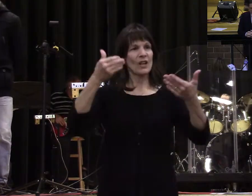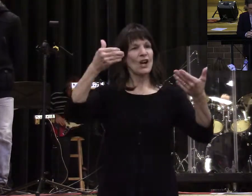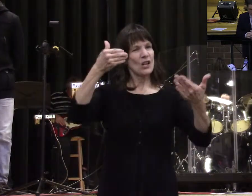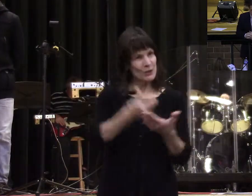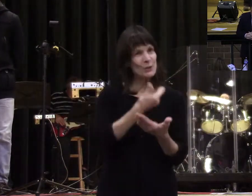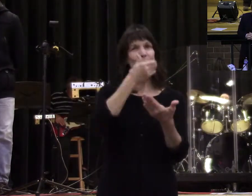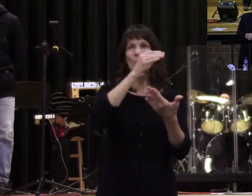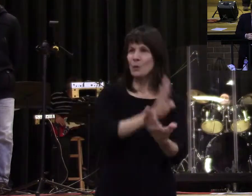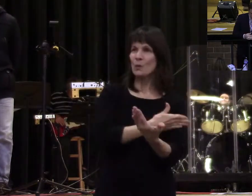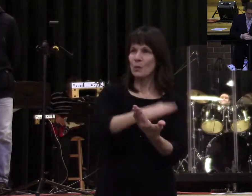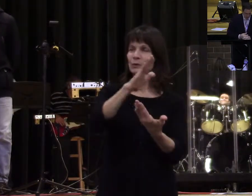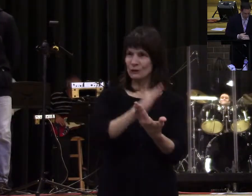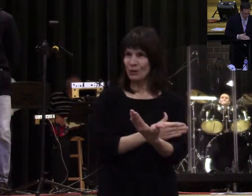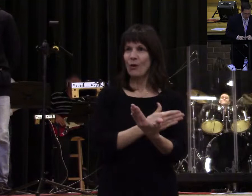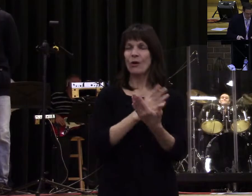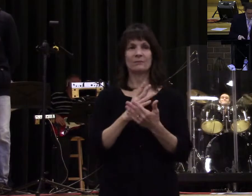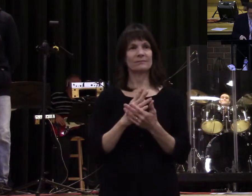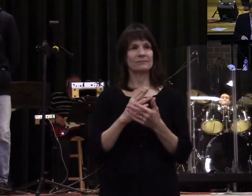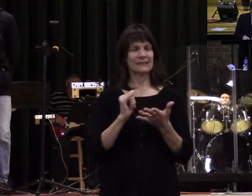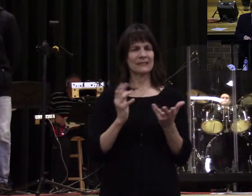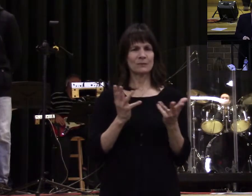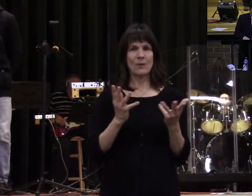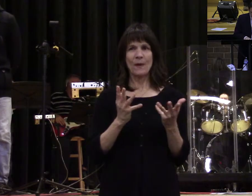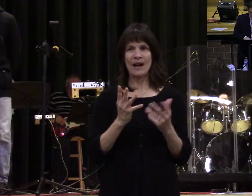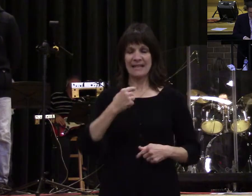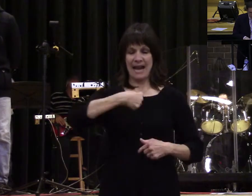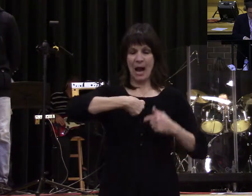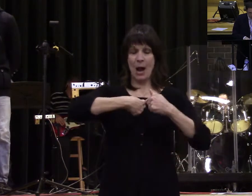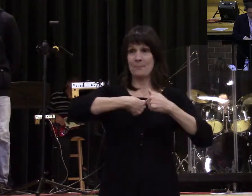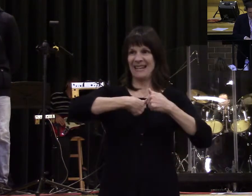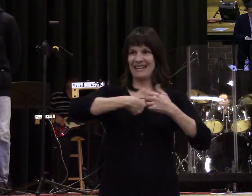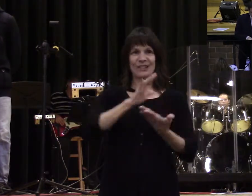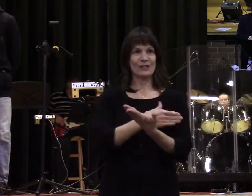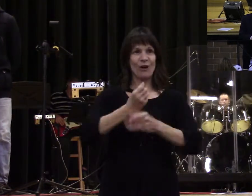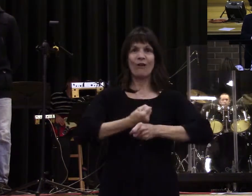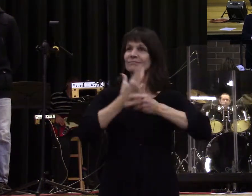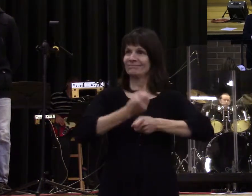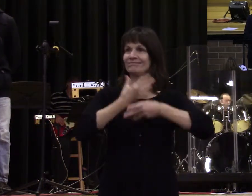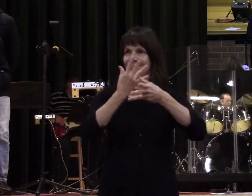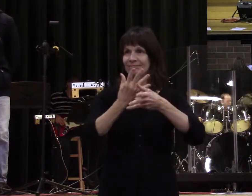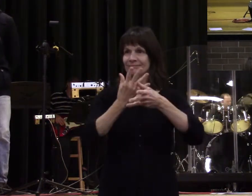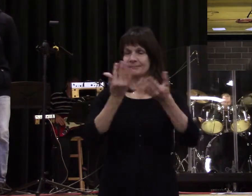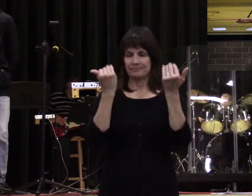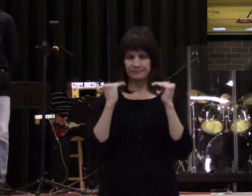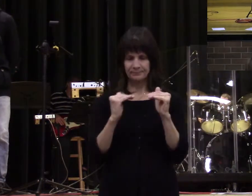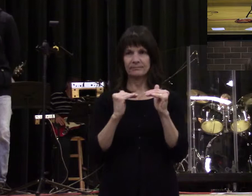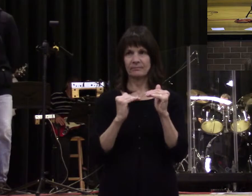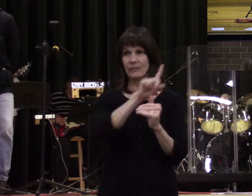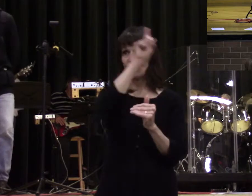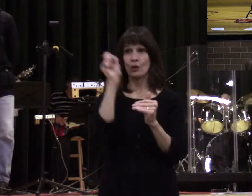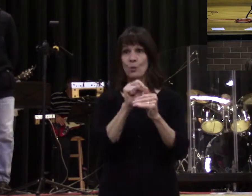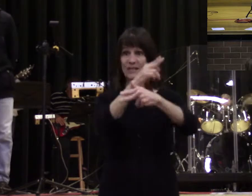Praise God, it's my song that God wants to give me. Praise God. There are three important questions that you need to ask